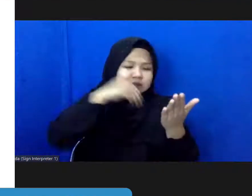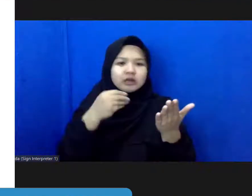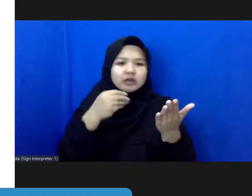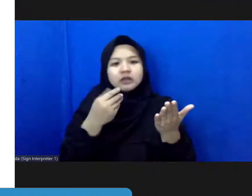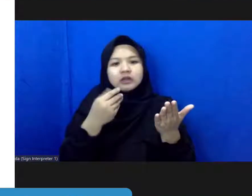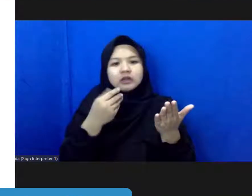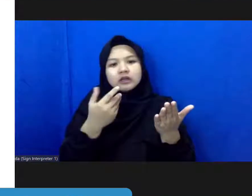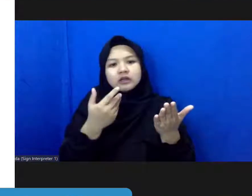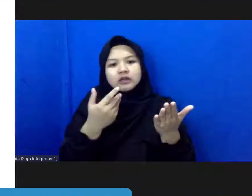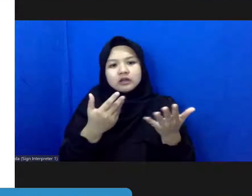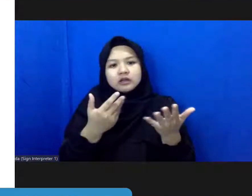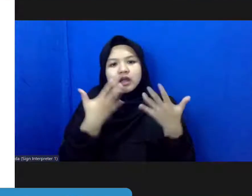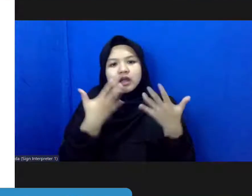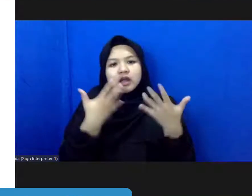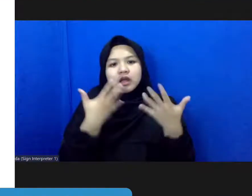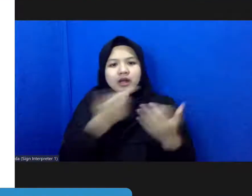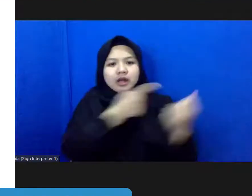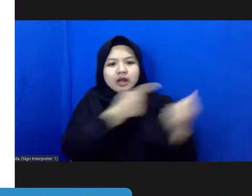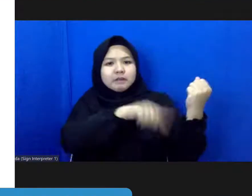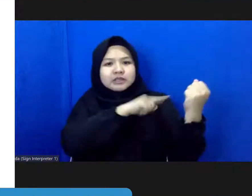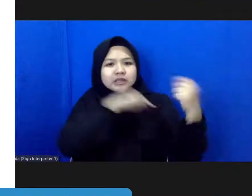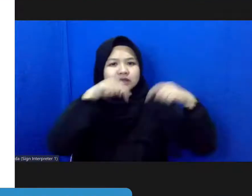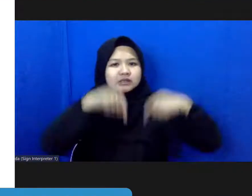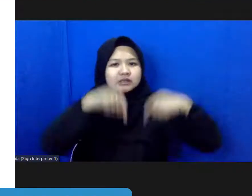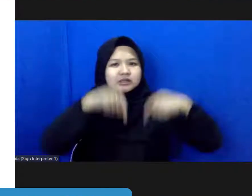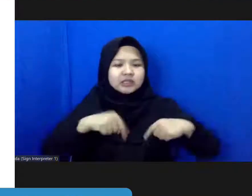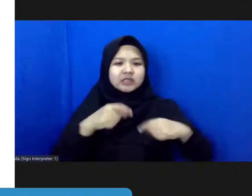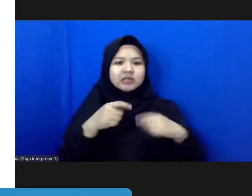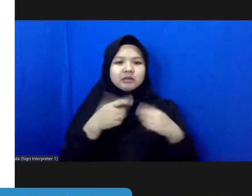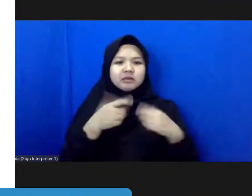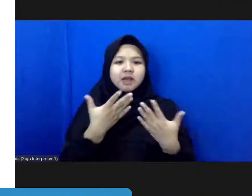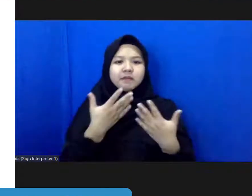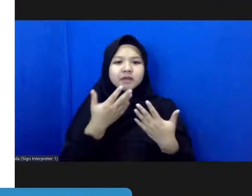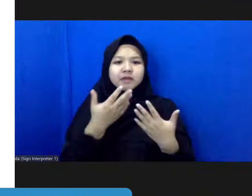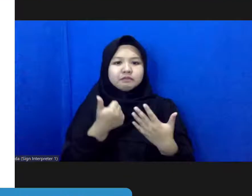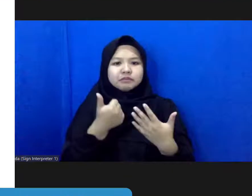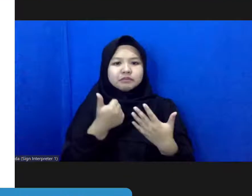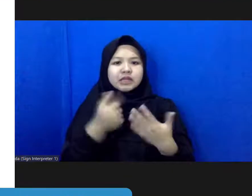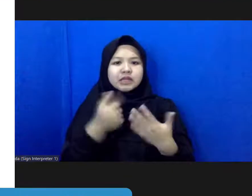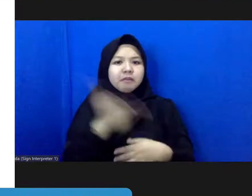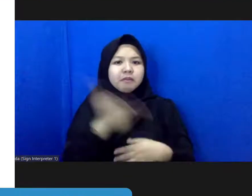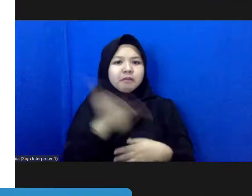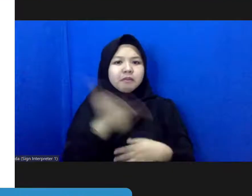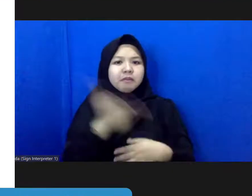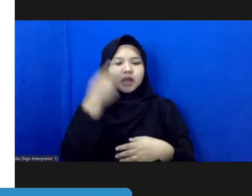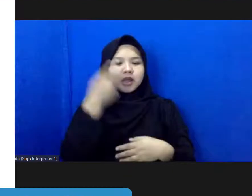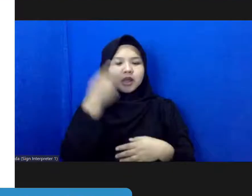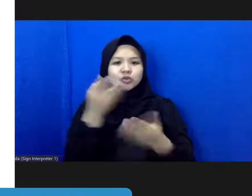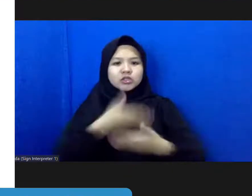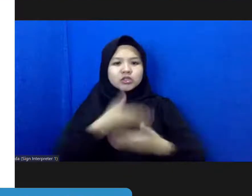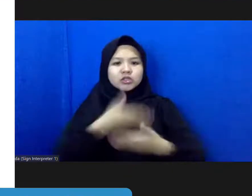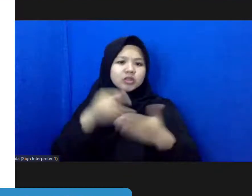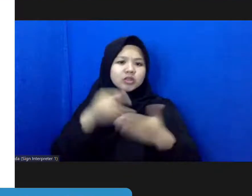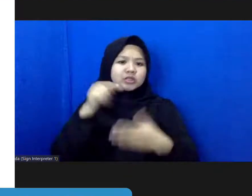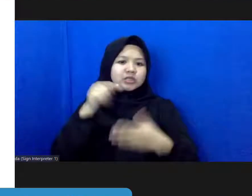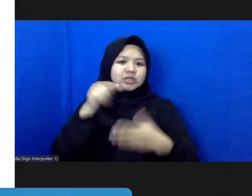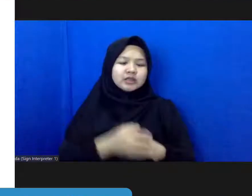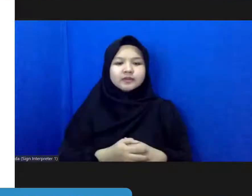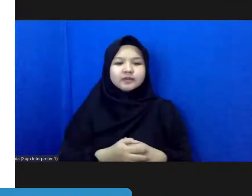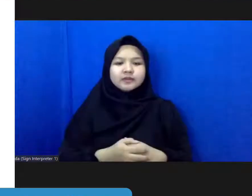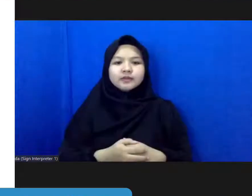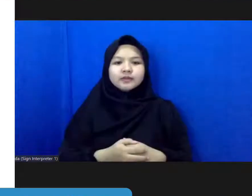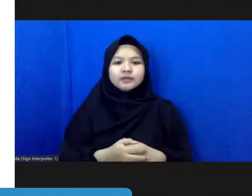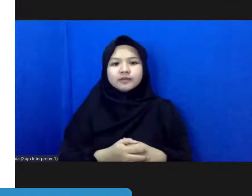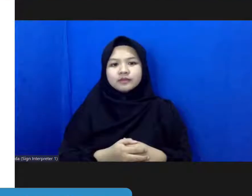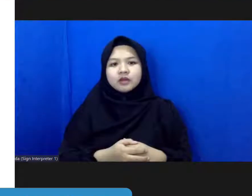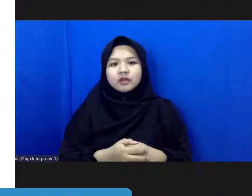our current capacity can be utilized for this one. So internally, agility is needed.